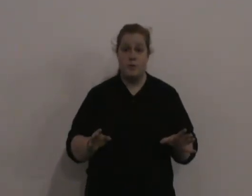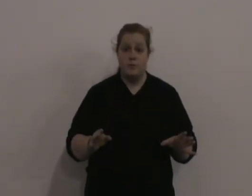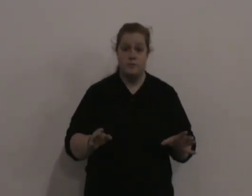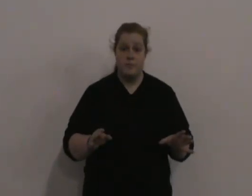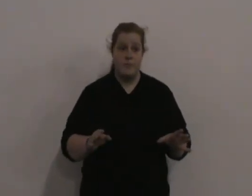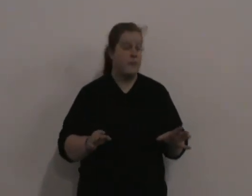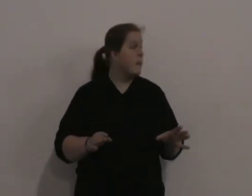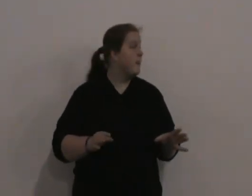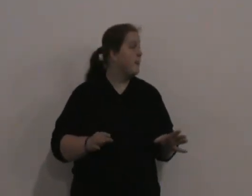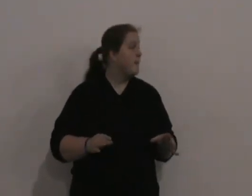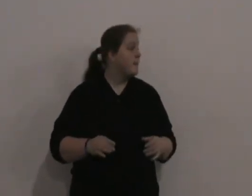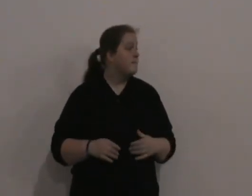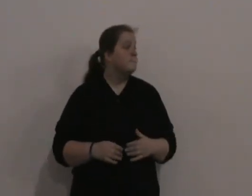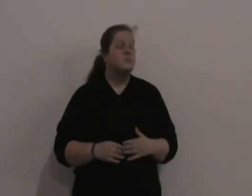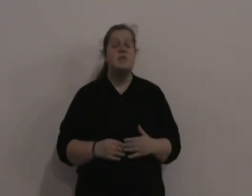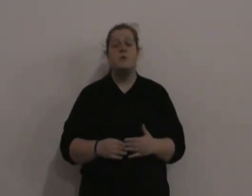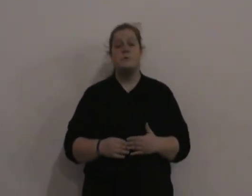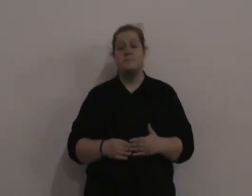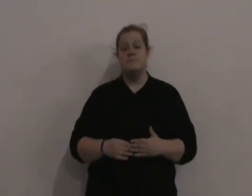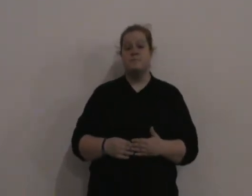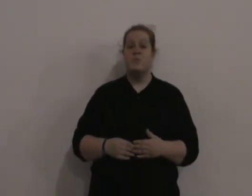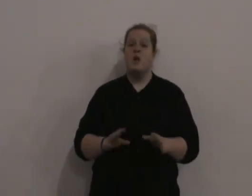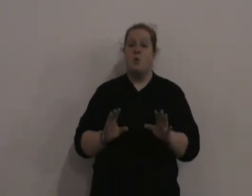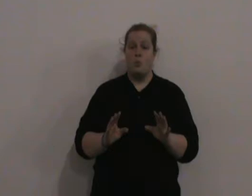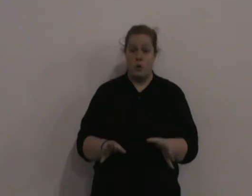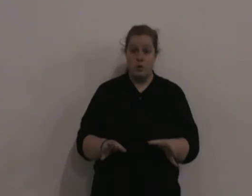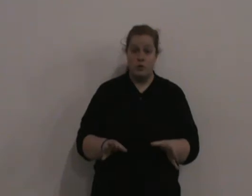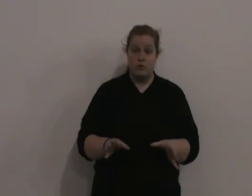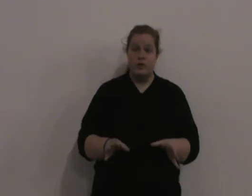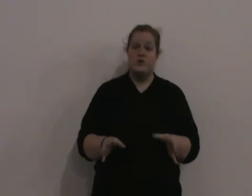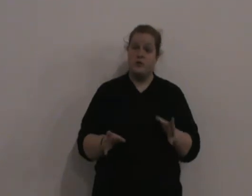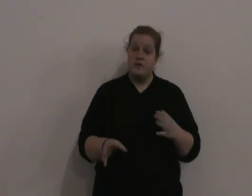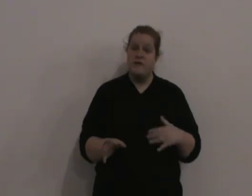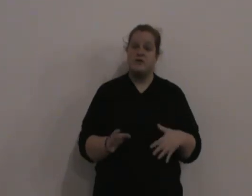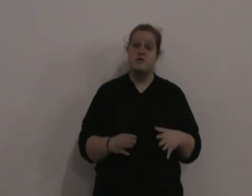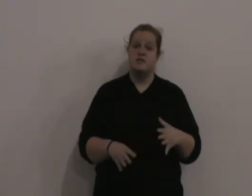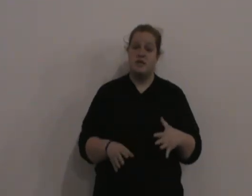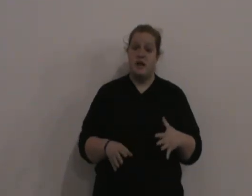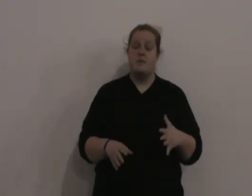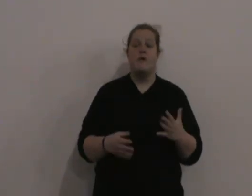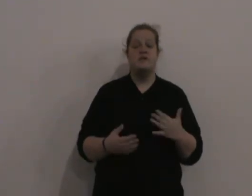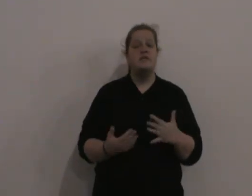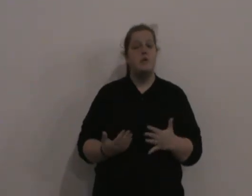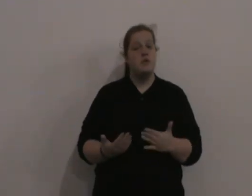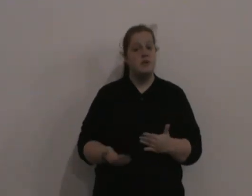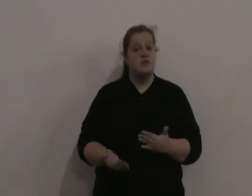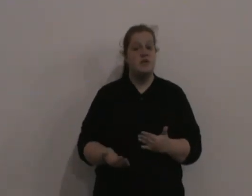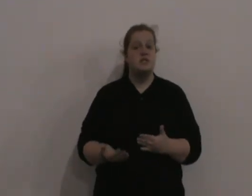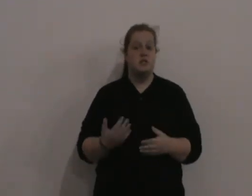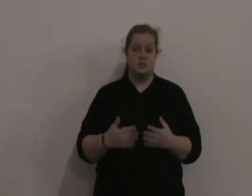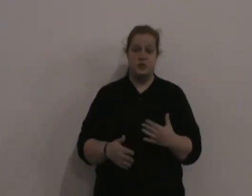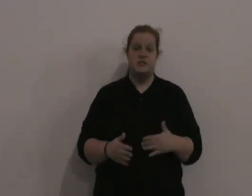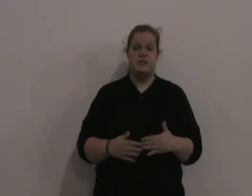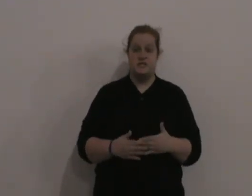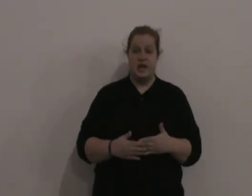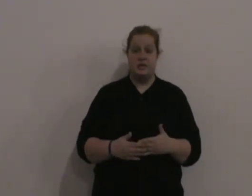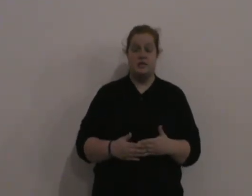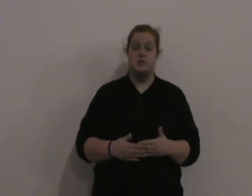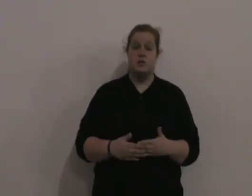problem. So, I'm going to go through it a little bit faster this time, obviously not with the music because I just want you to see the signs. So we're